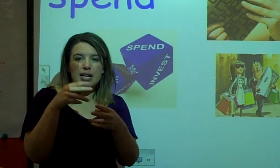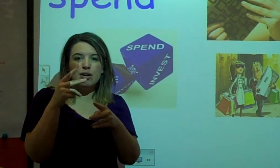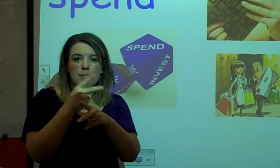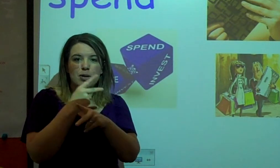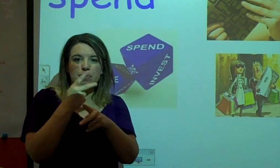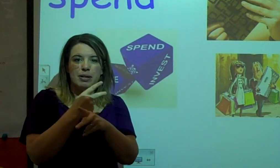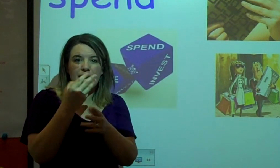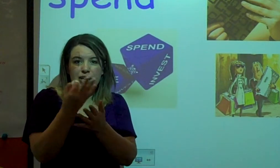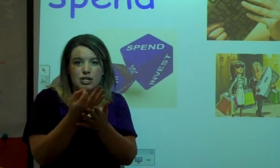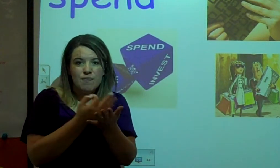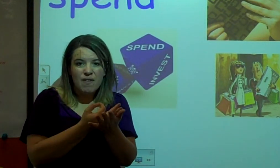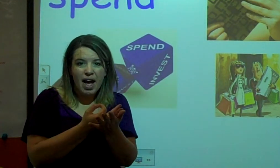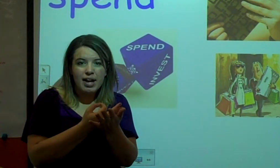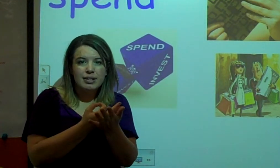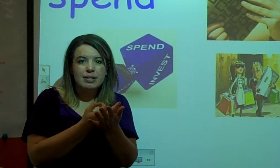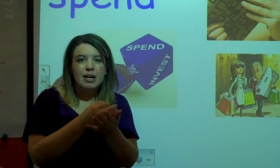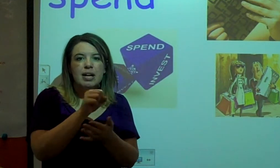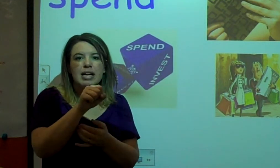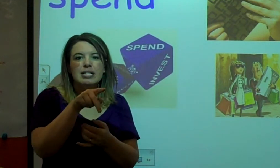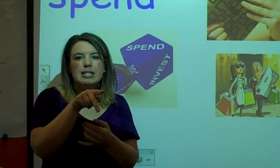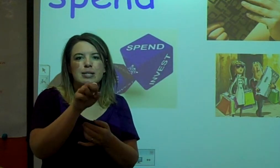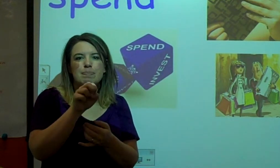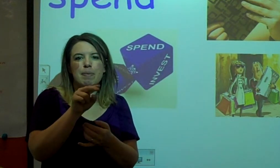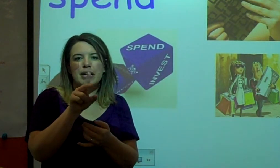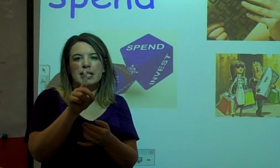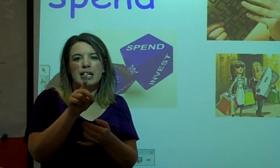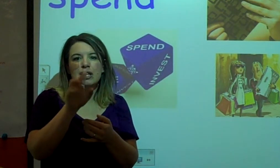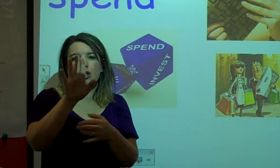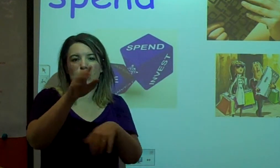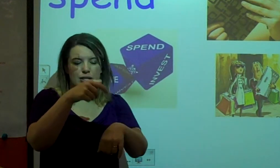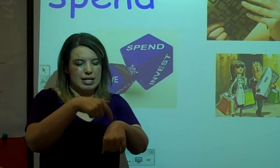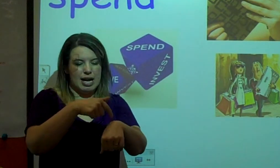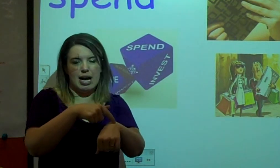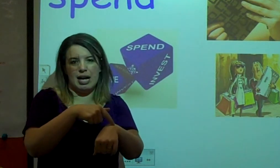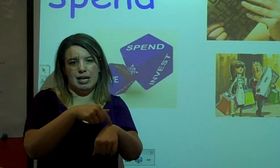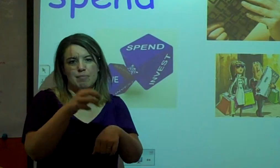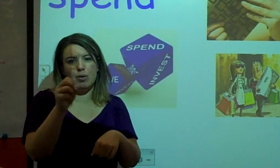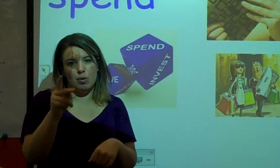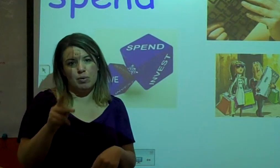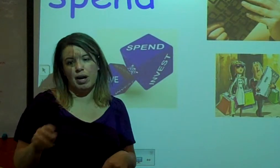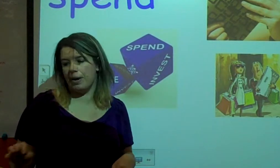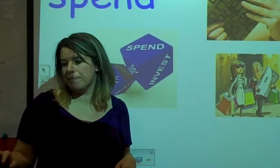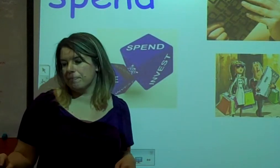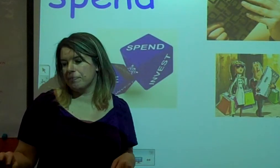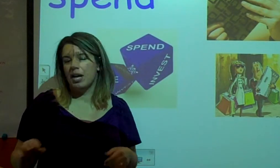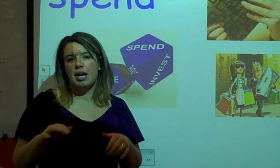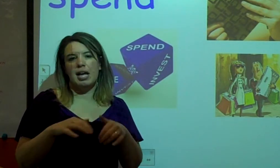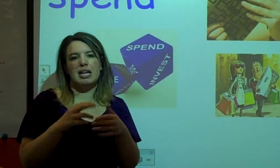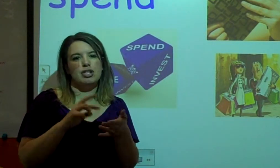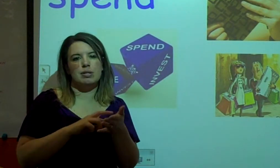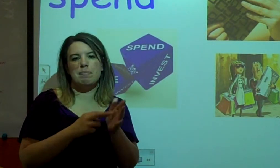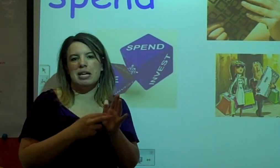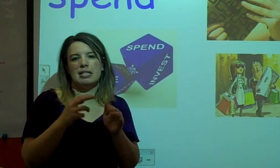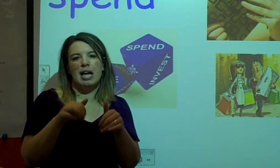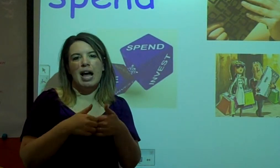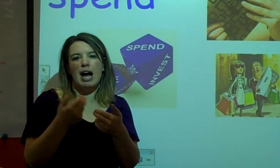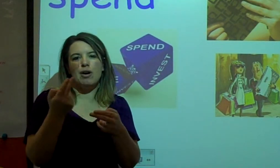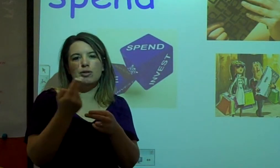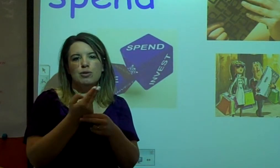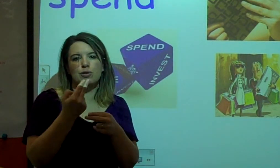your multiplication facts. It's spending your time, okay? And it just means how you